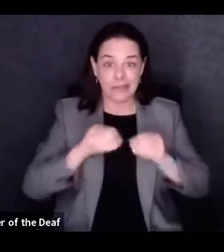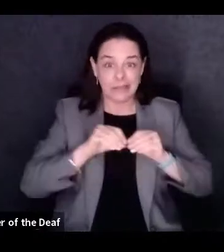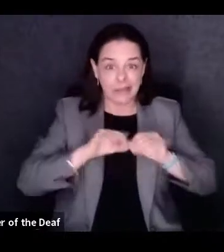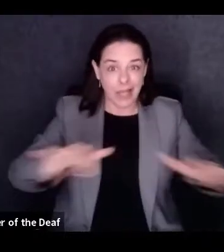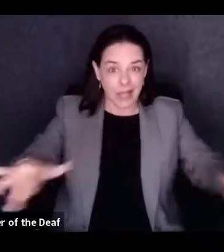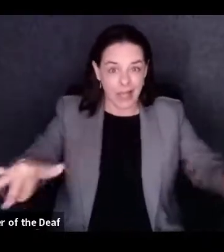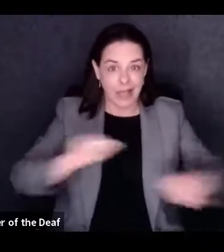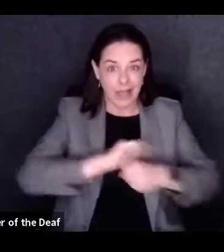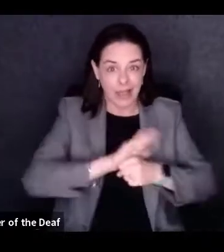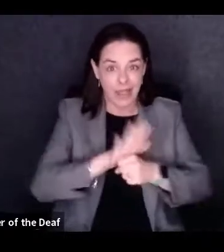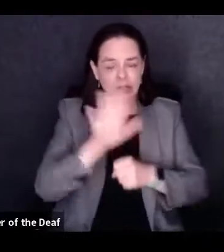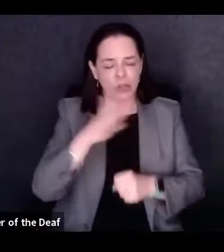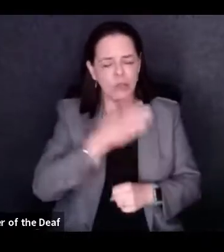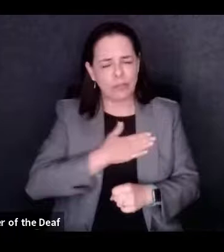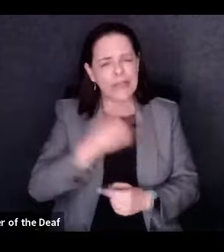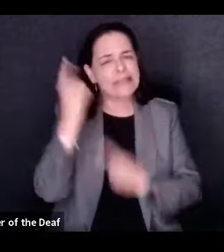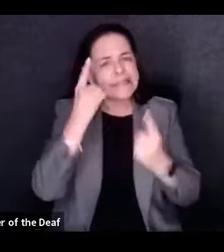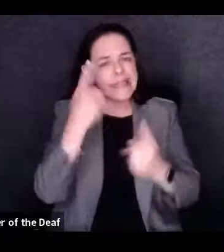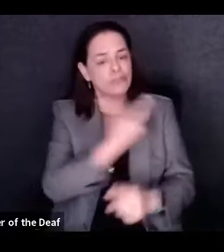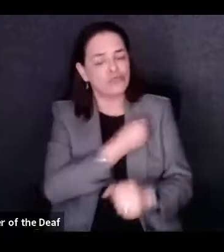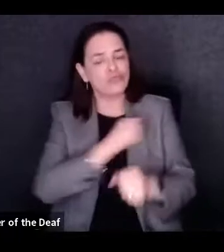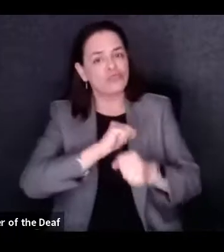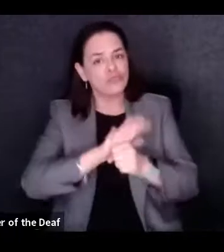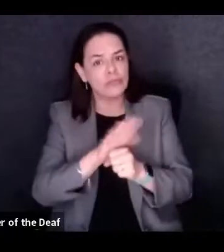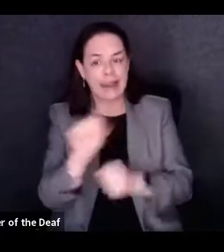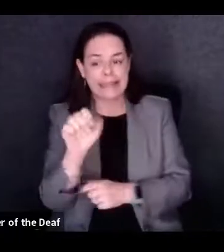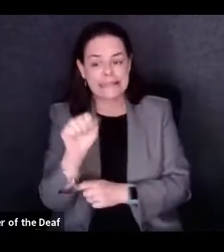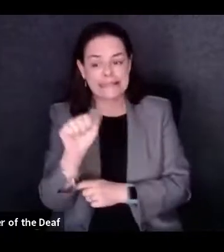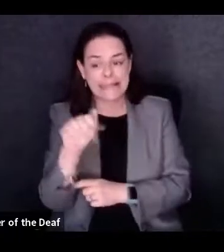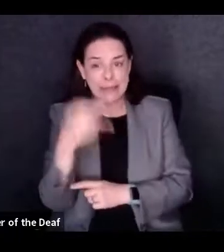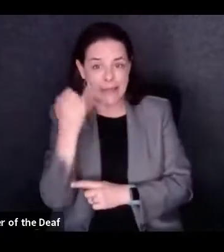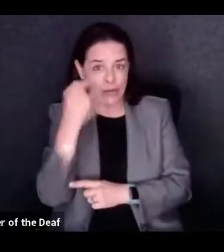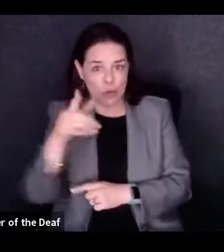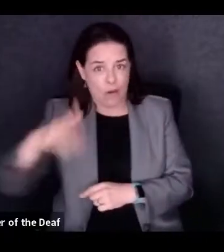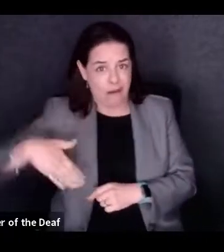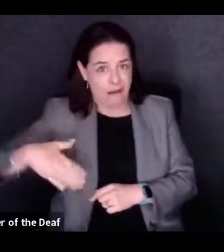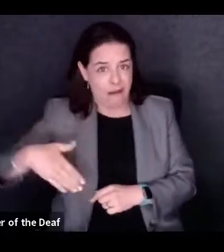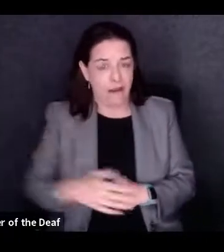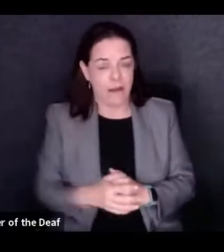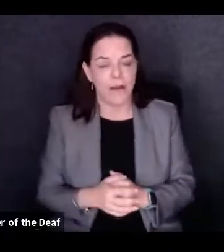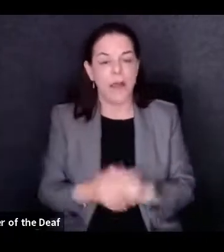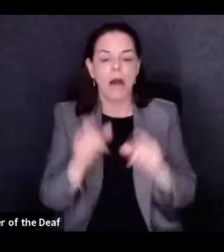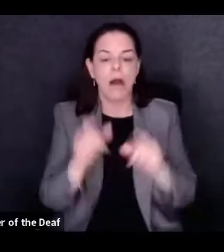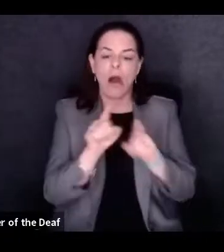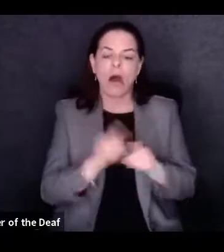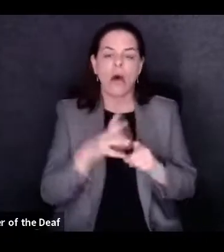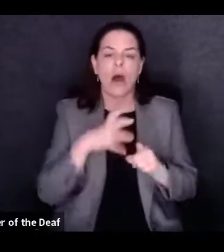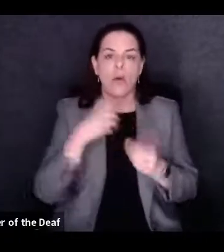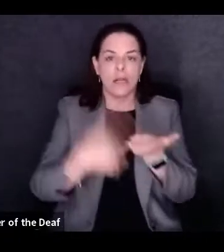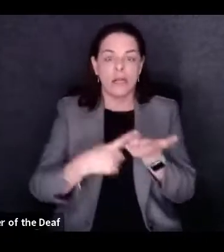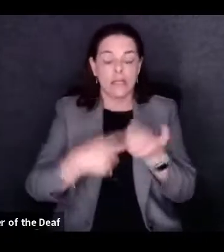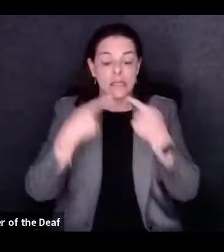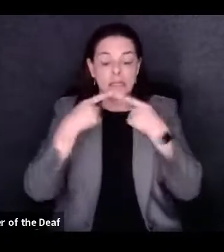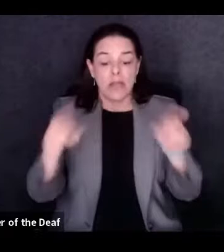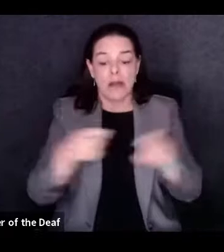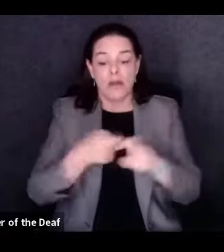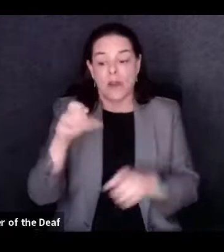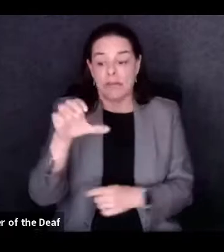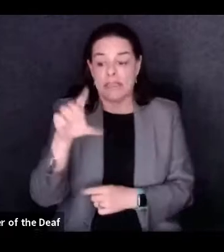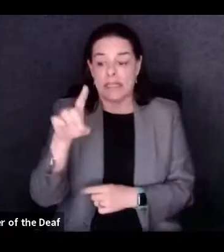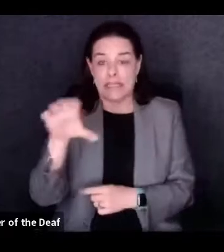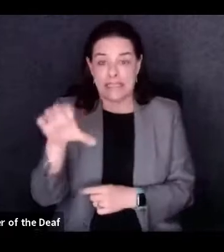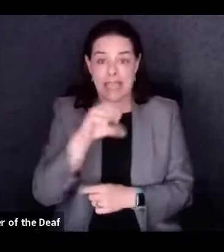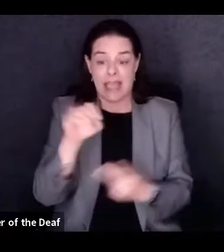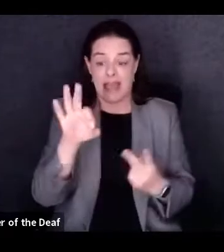getting vaccinated as soon as you can if you haven't already. I also want to take a minute to discuss the announcement from the CDC and the